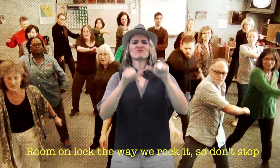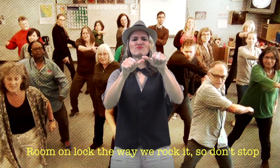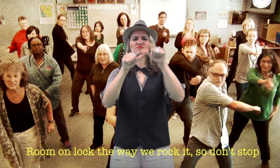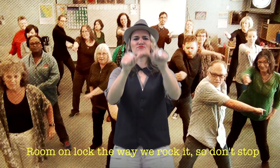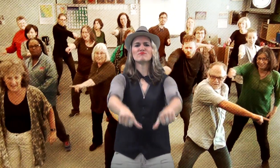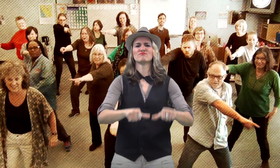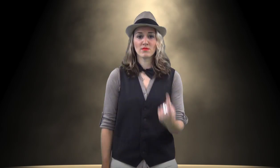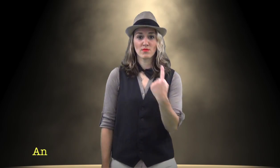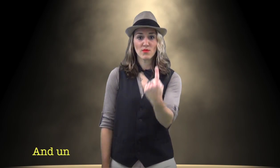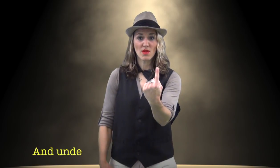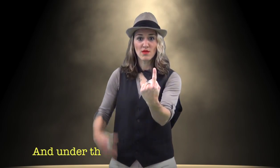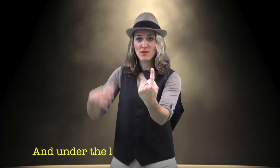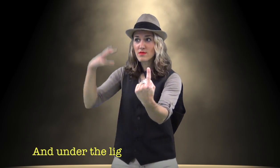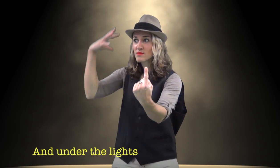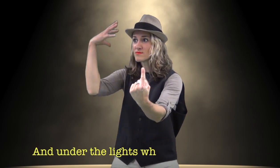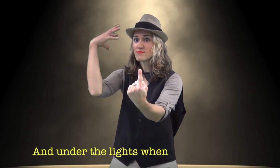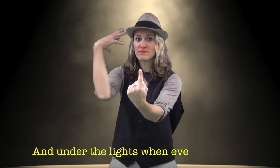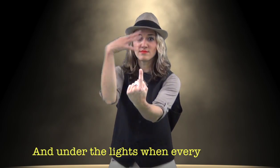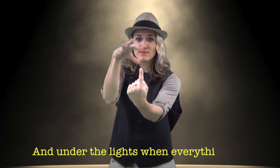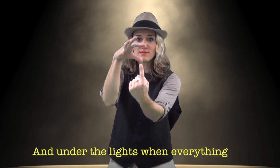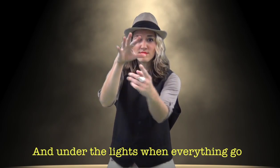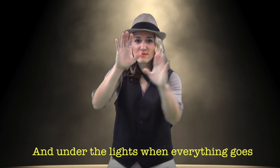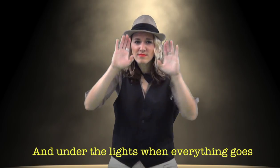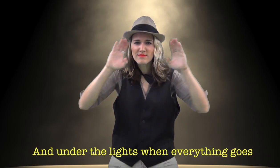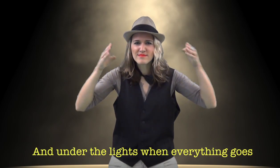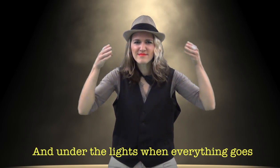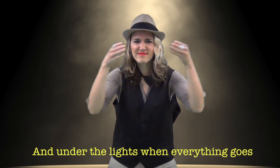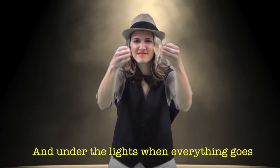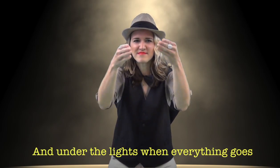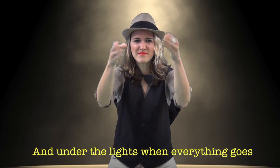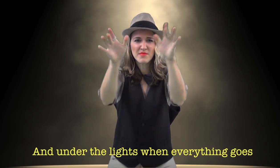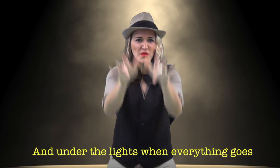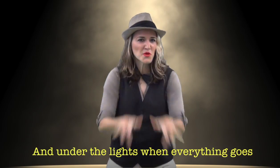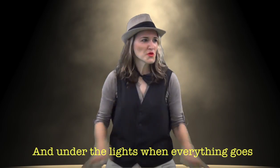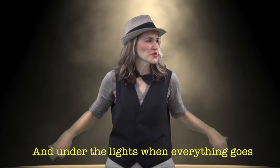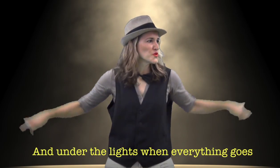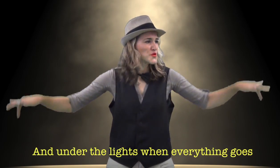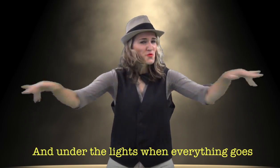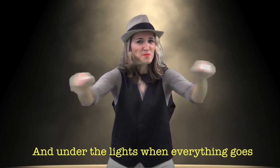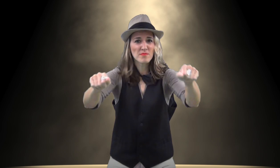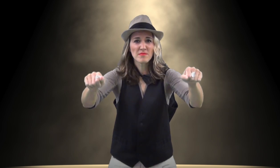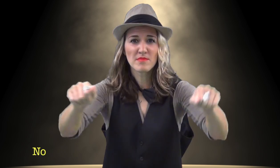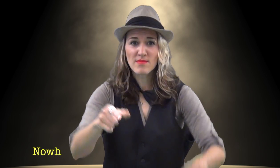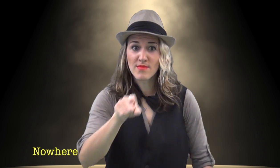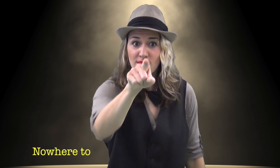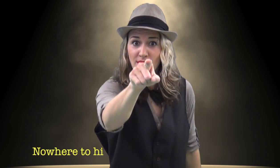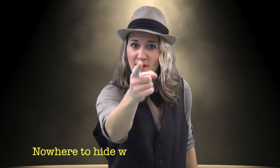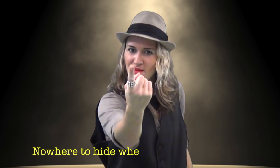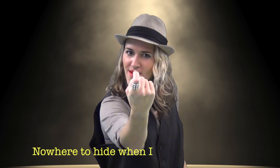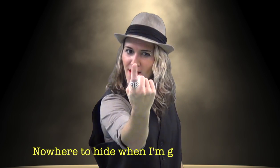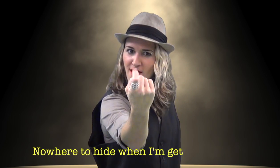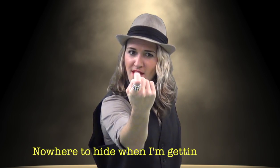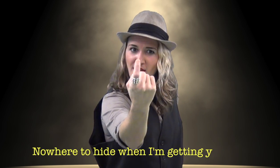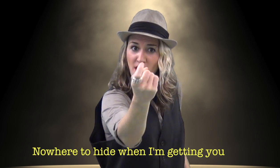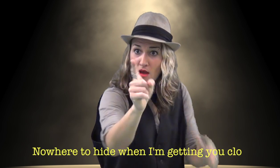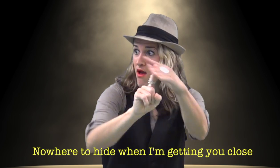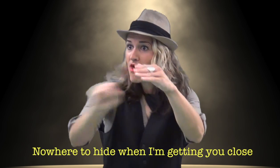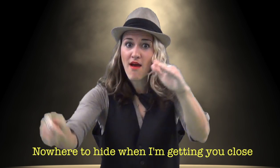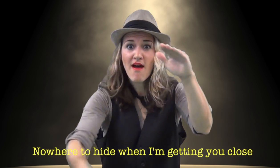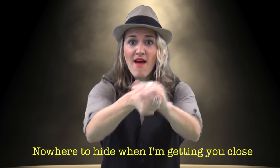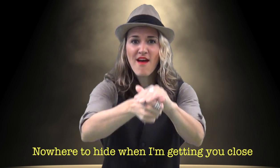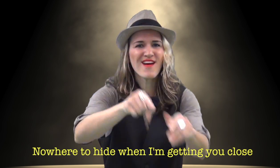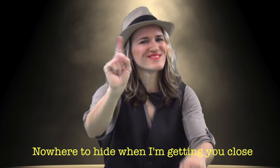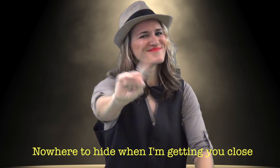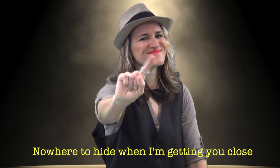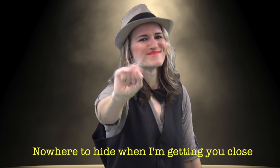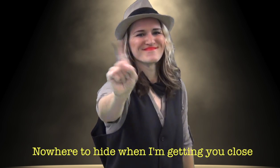don't stop. And under the lights when everything goes, nowhere to hide when I'm